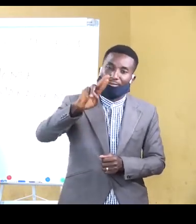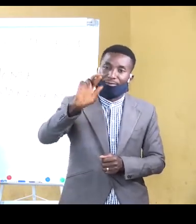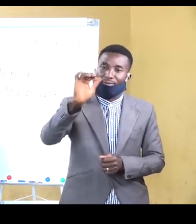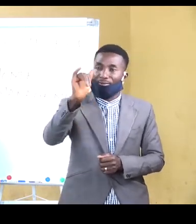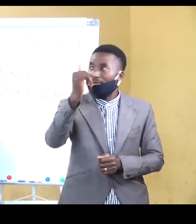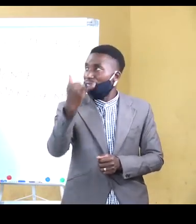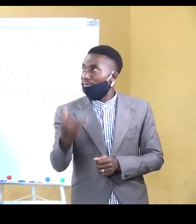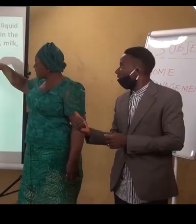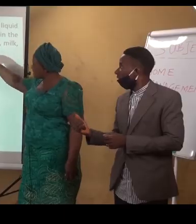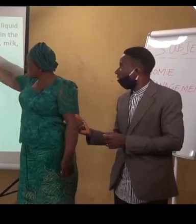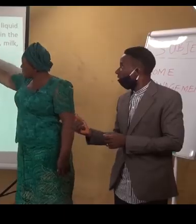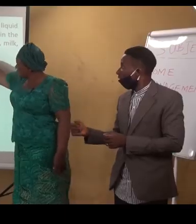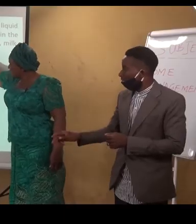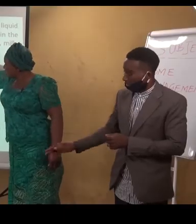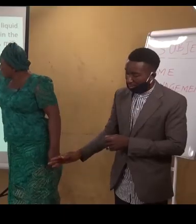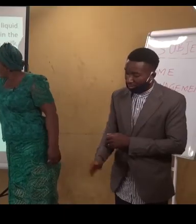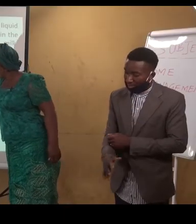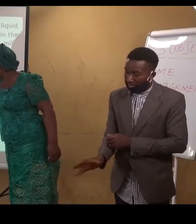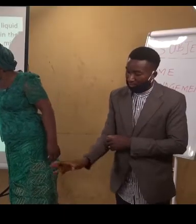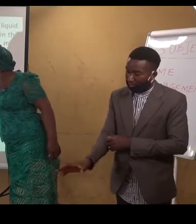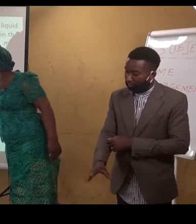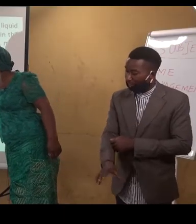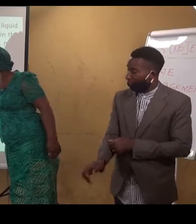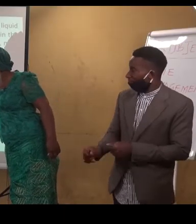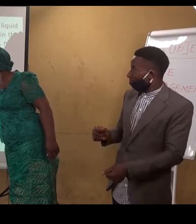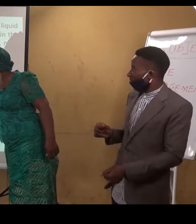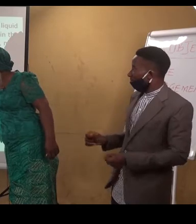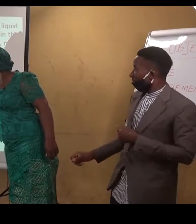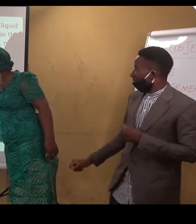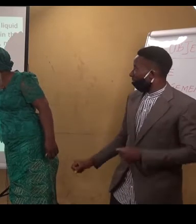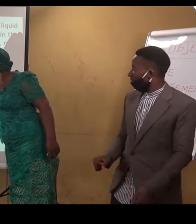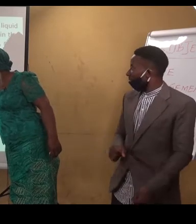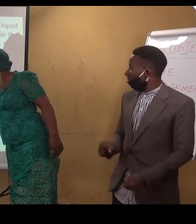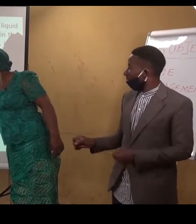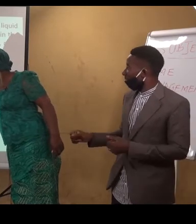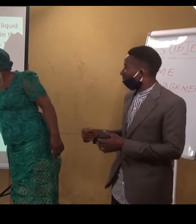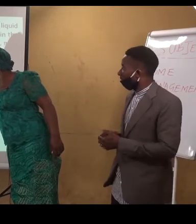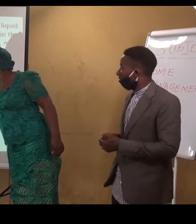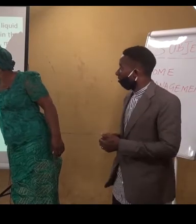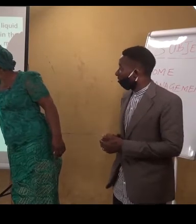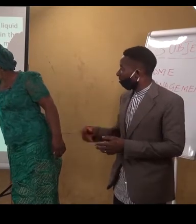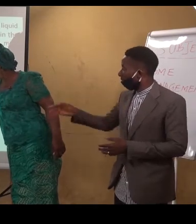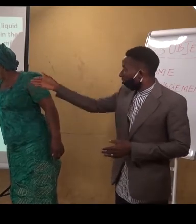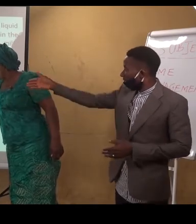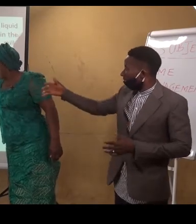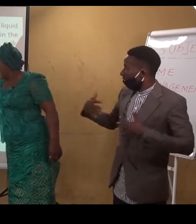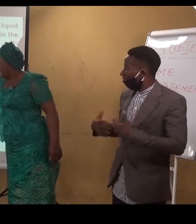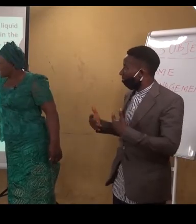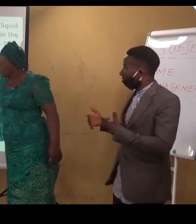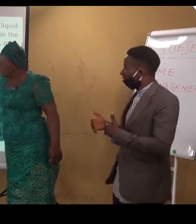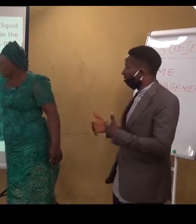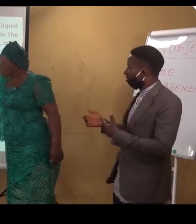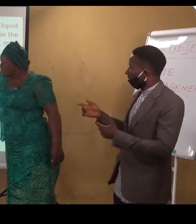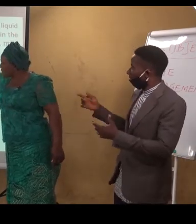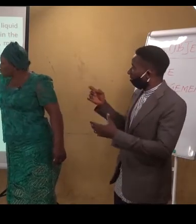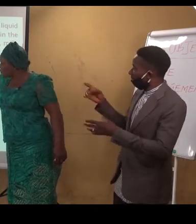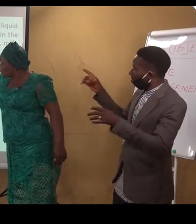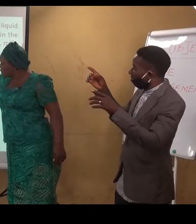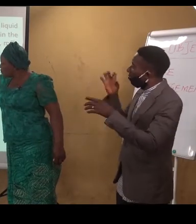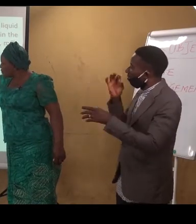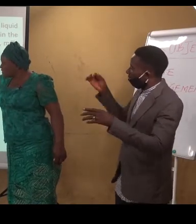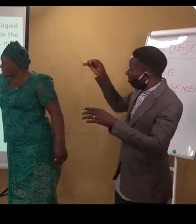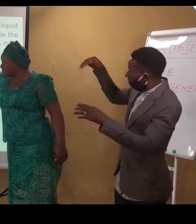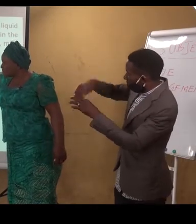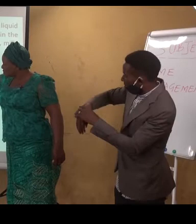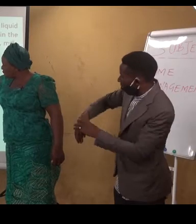a nozzle. As we can see, this is the nozzle and this is the drying chamber. As the food is passed